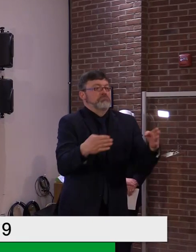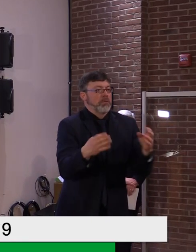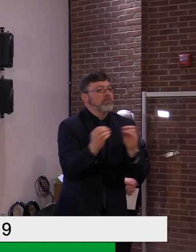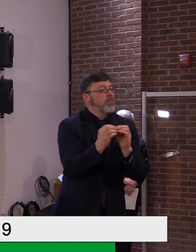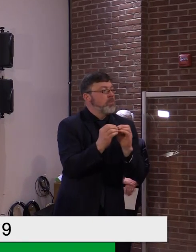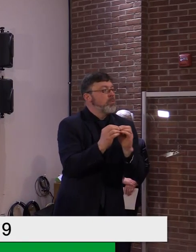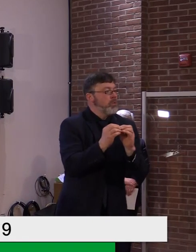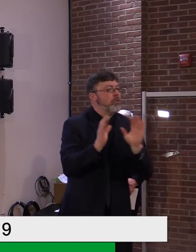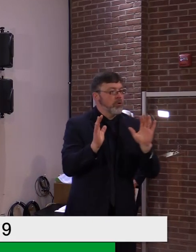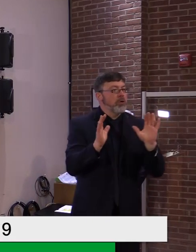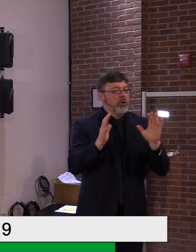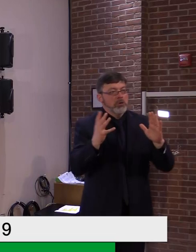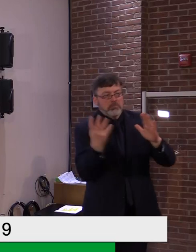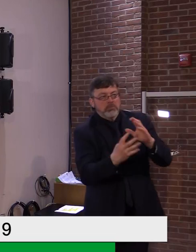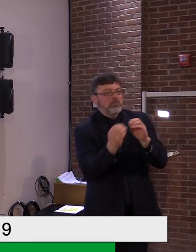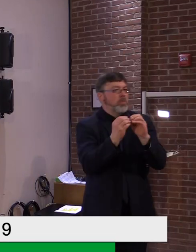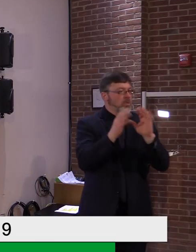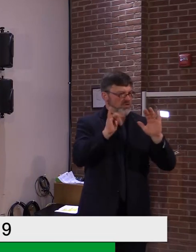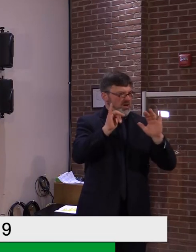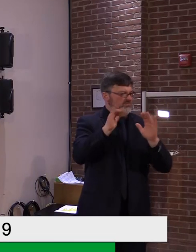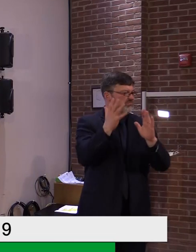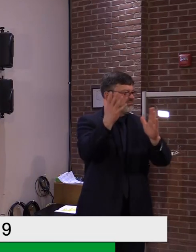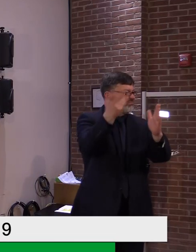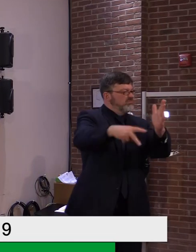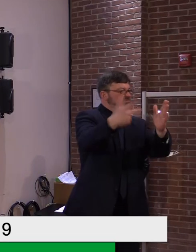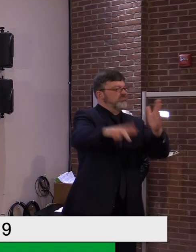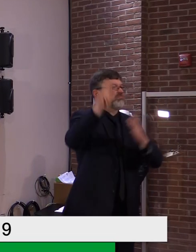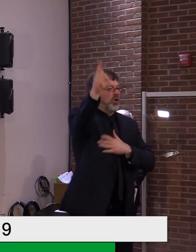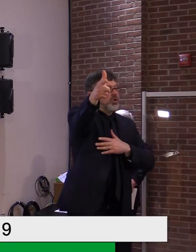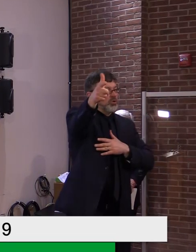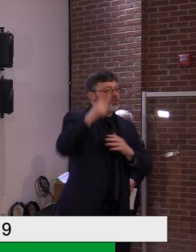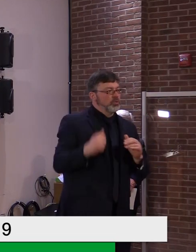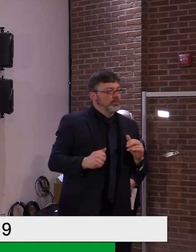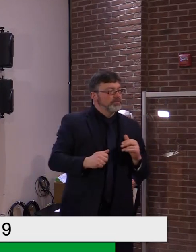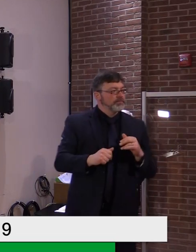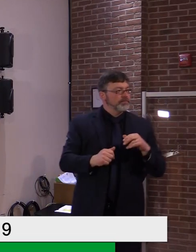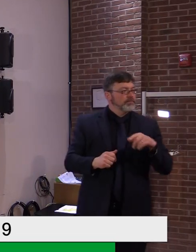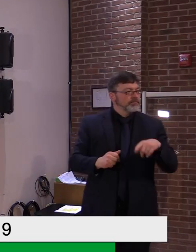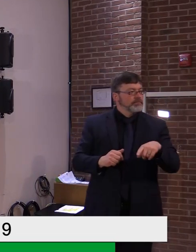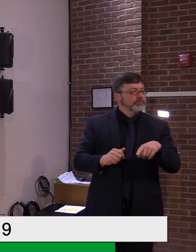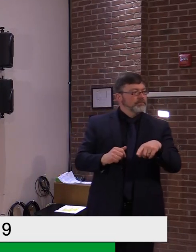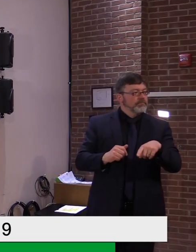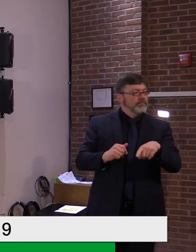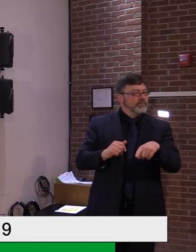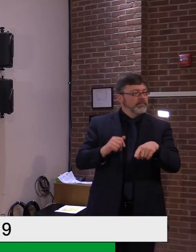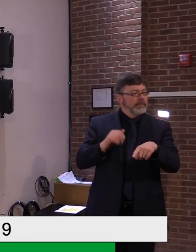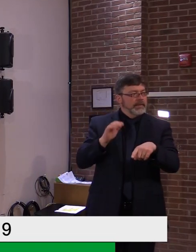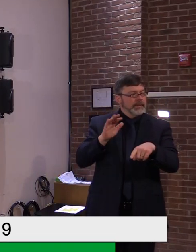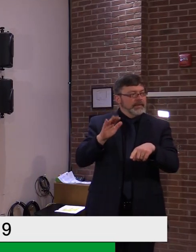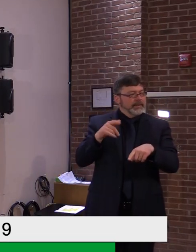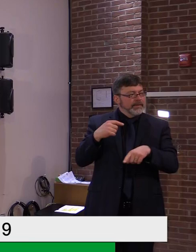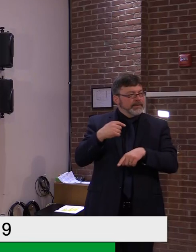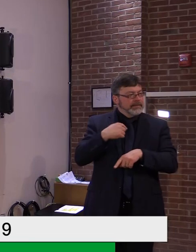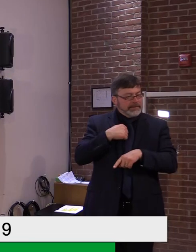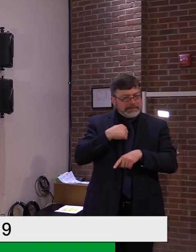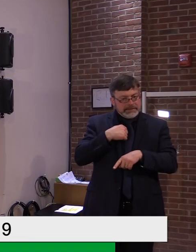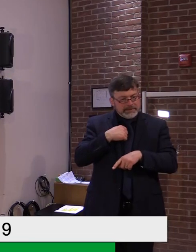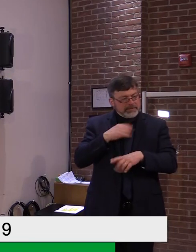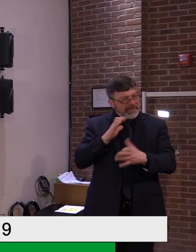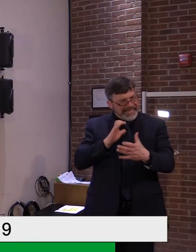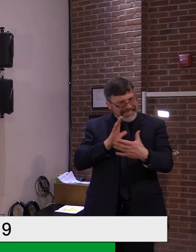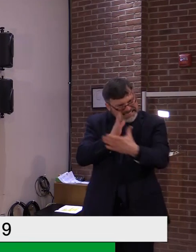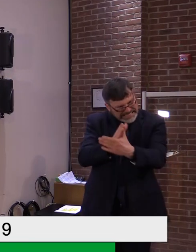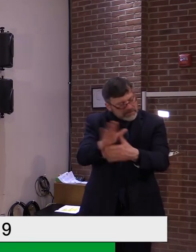just again, thanks, Secretary Curley. Lisa, this is Rebecca. Just again, sorry to keep stepping in, but with the governor not here, I just wanted to share some